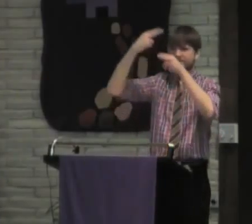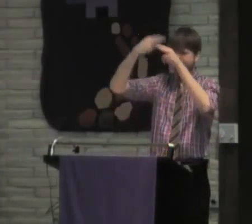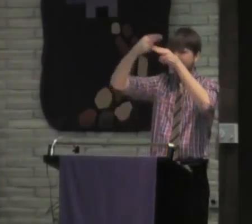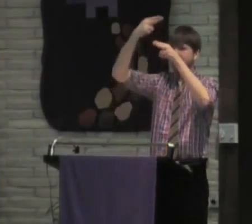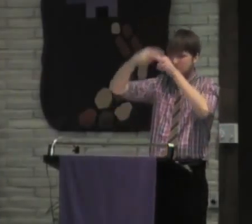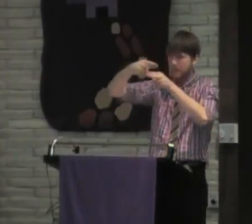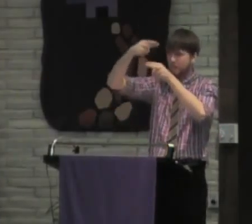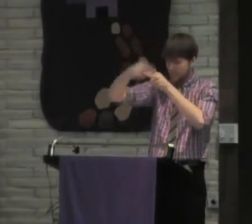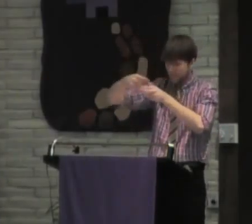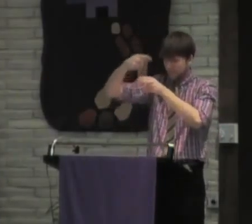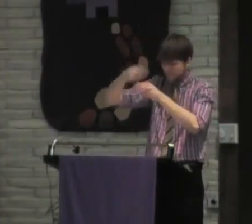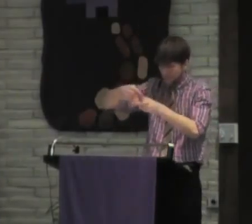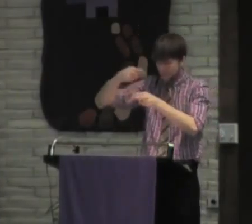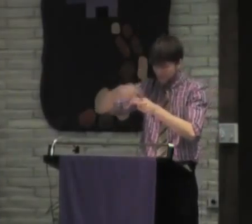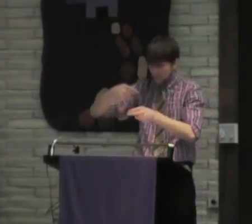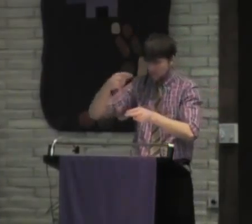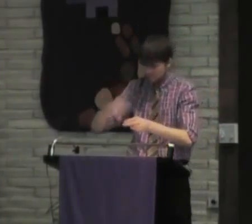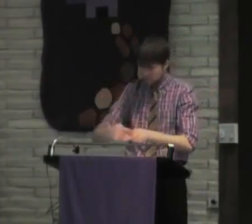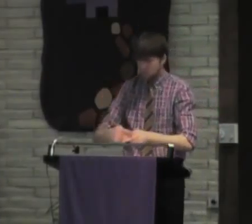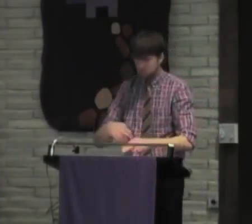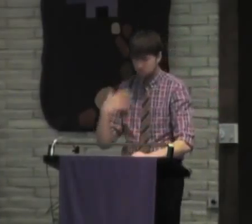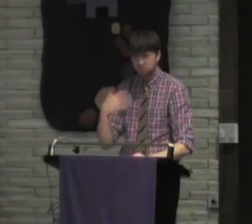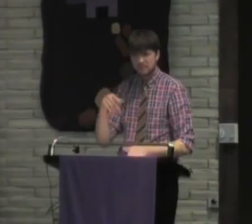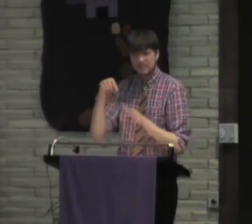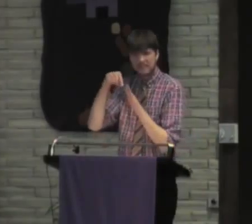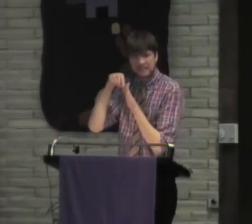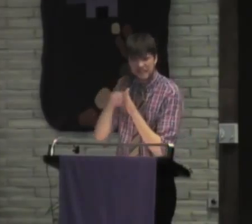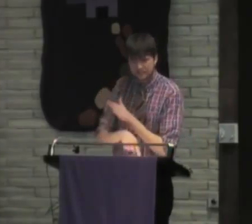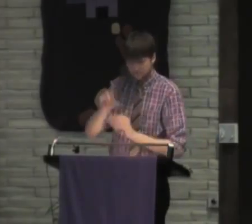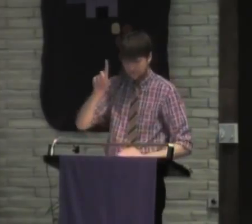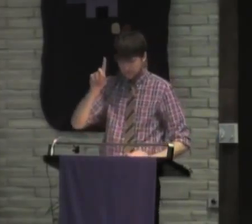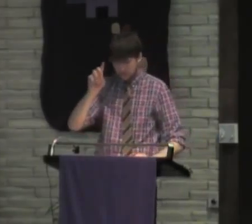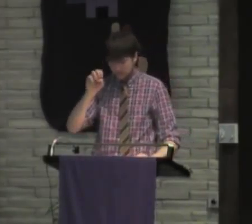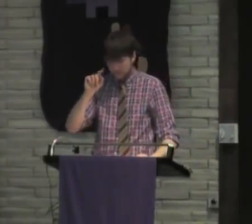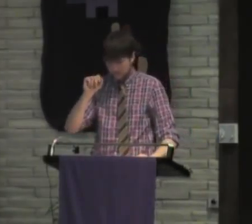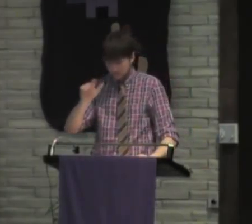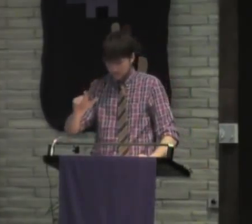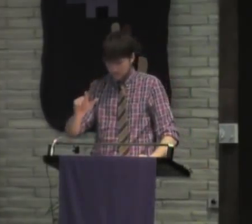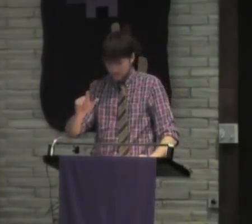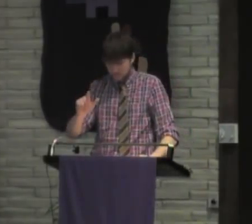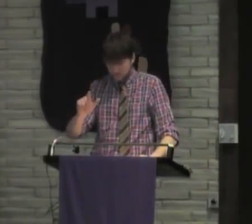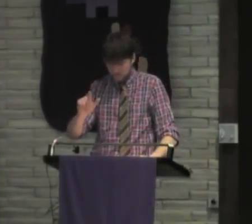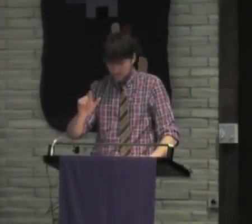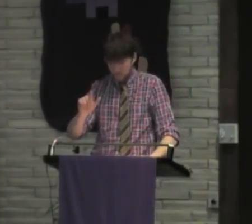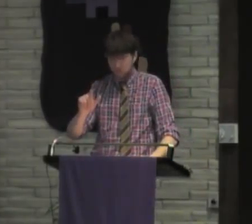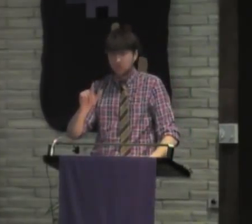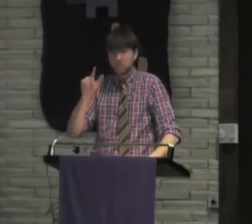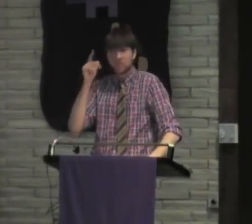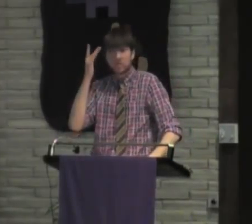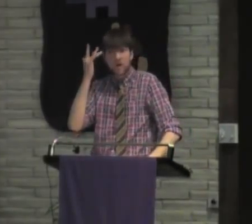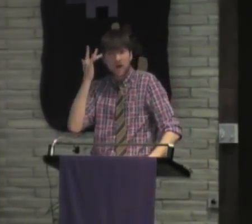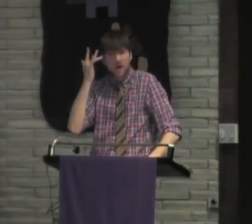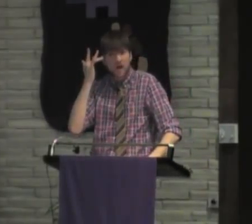Now read through this, and as you're reading through it, you'll recognize all these names that it lists. It gives very, very